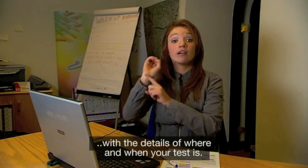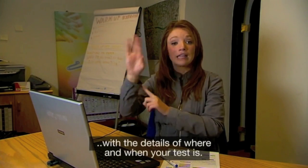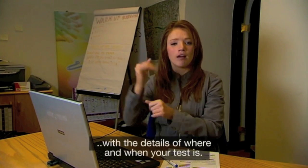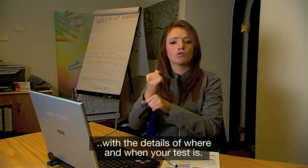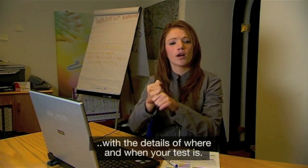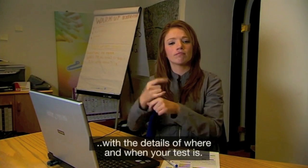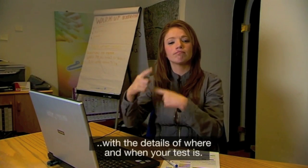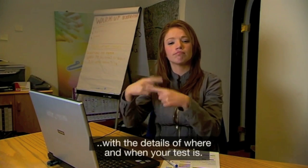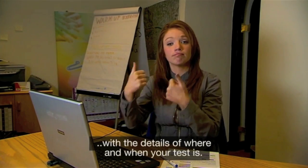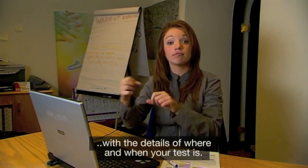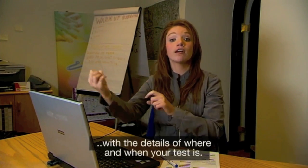your test is.